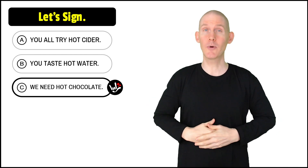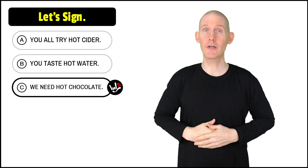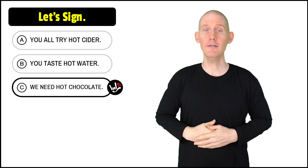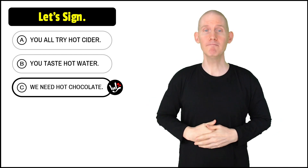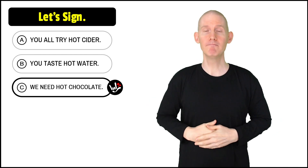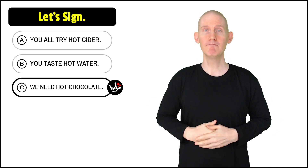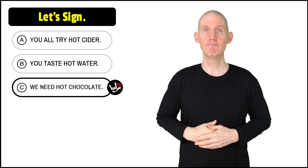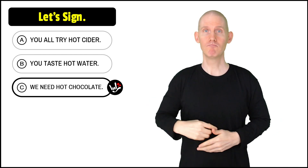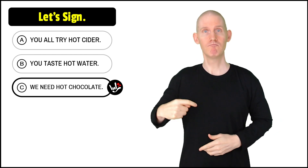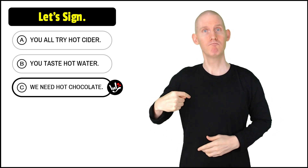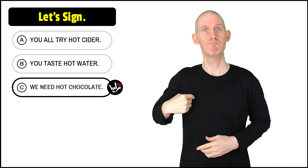quicker.